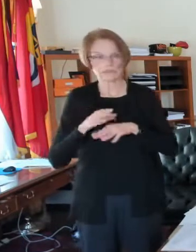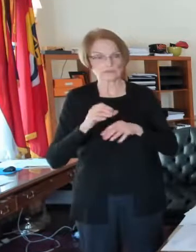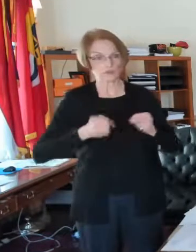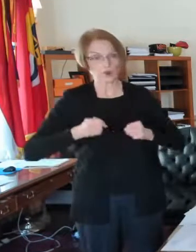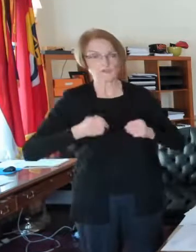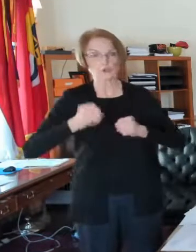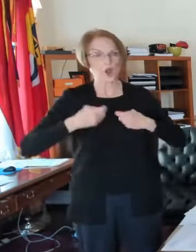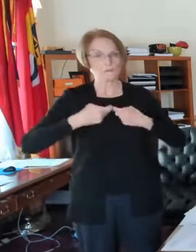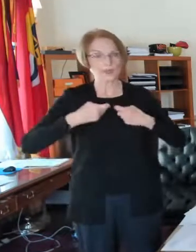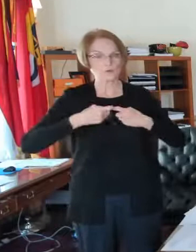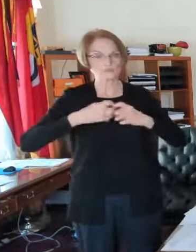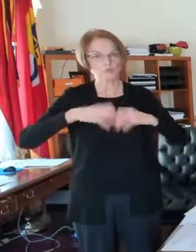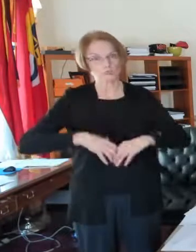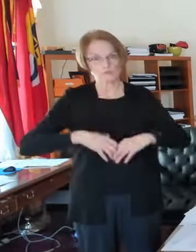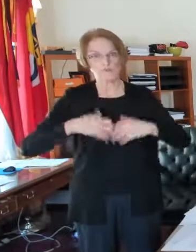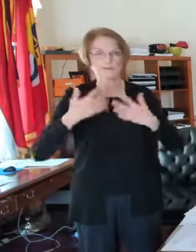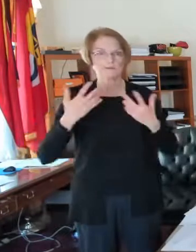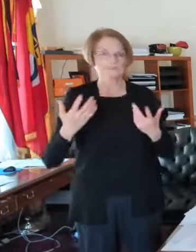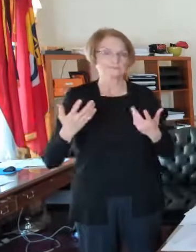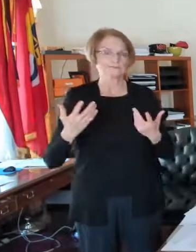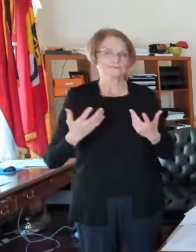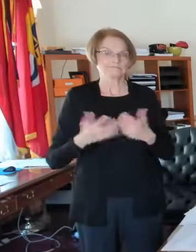car batteries. So